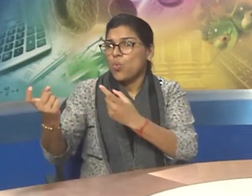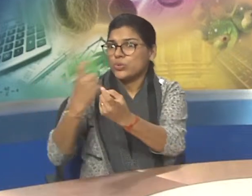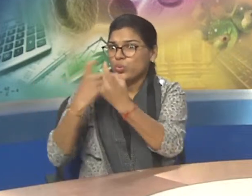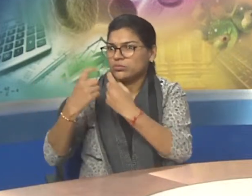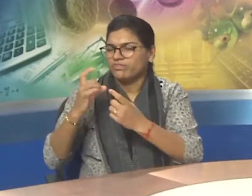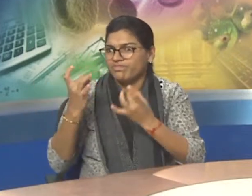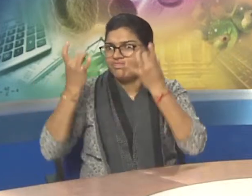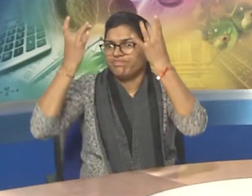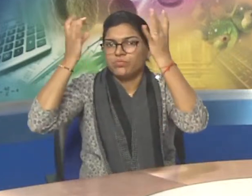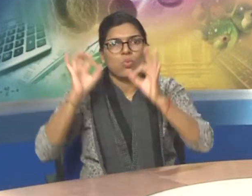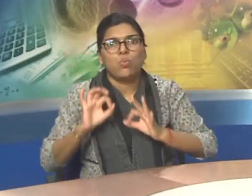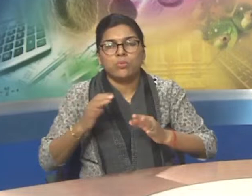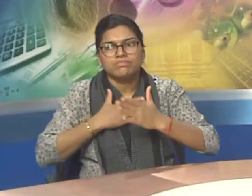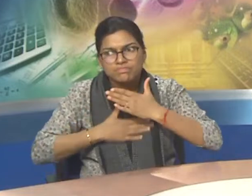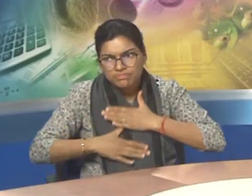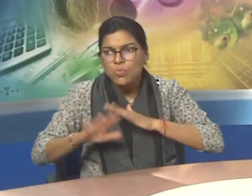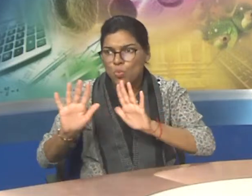is needed.